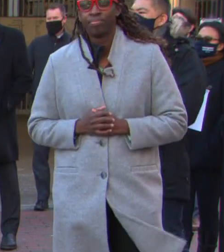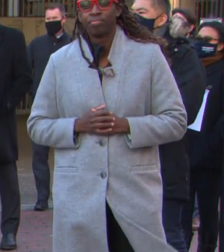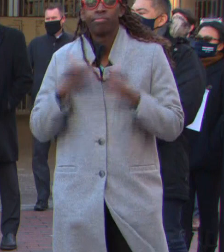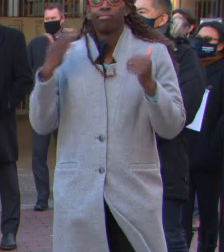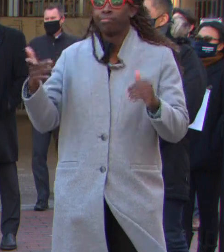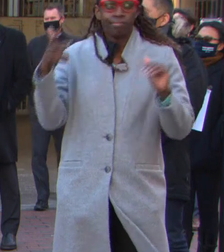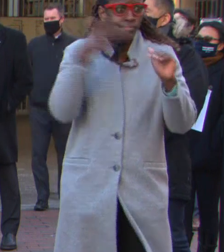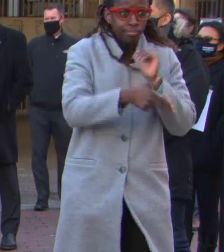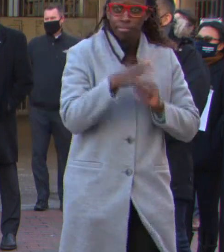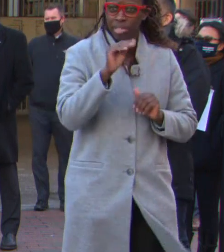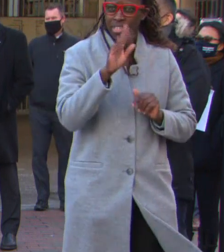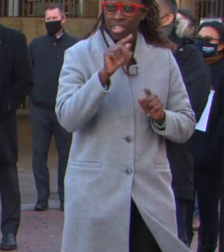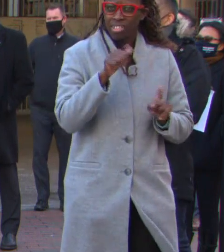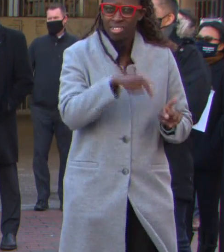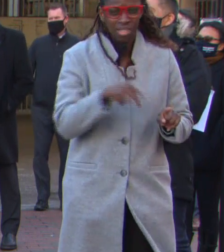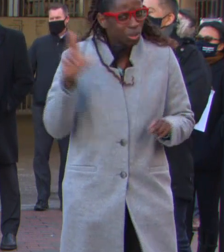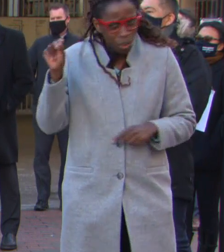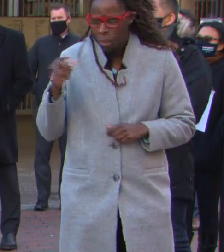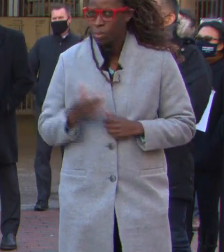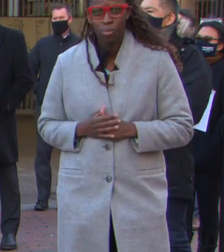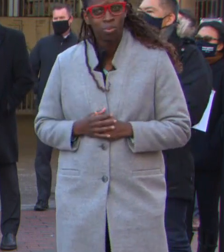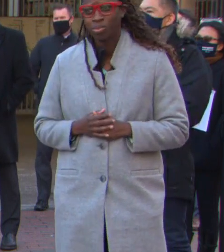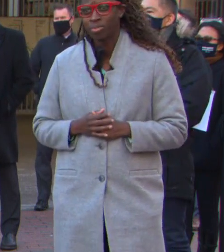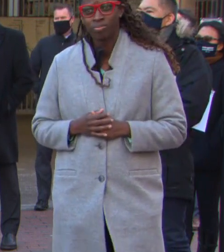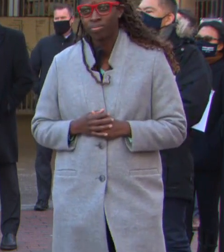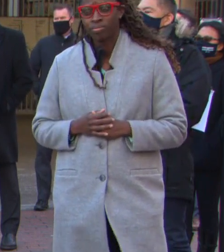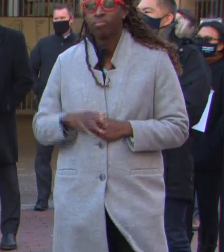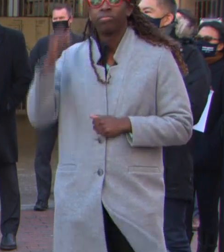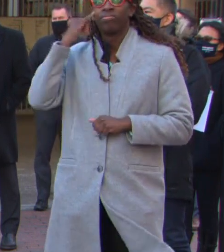and our climate. It would cause more